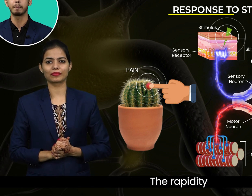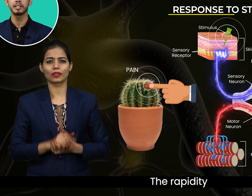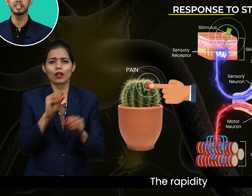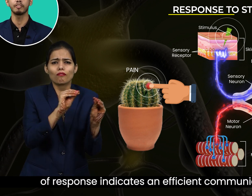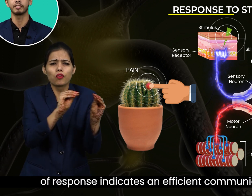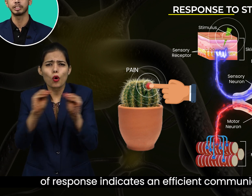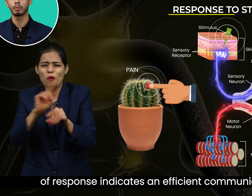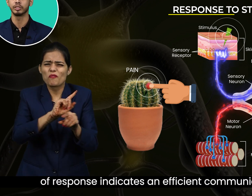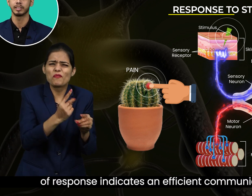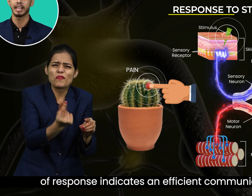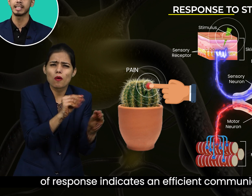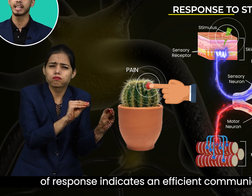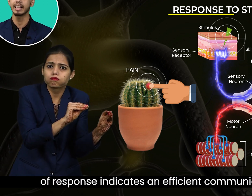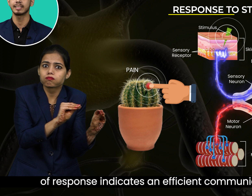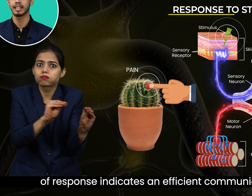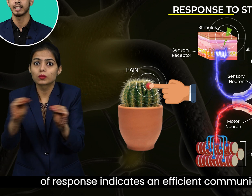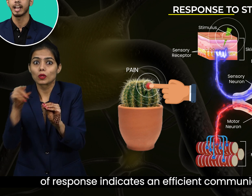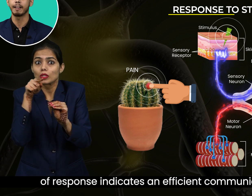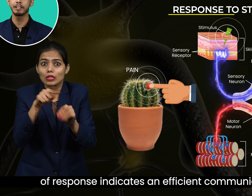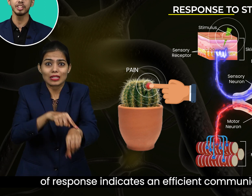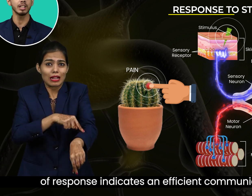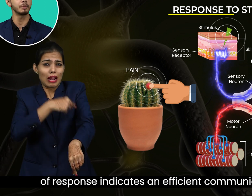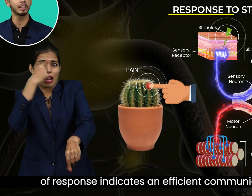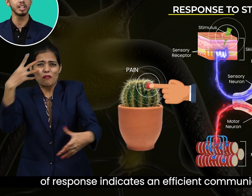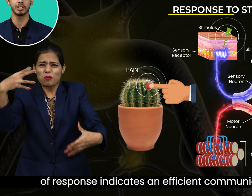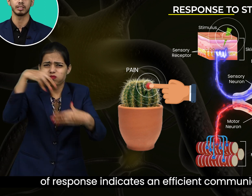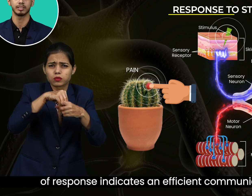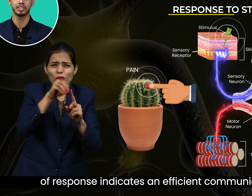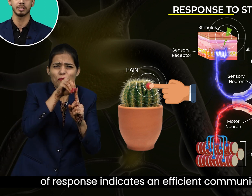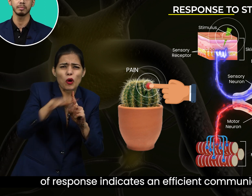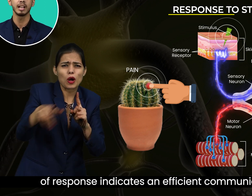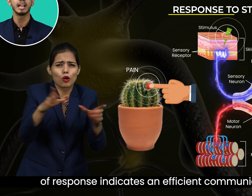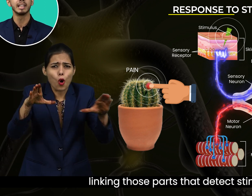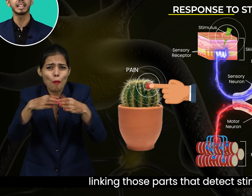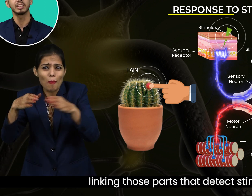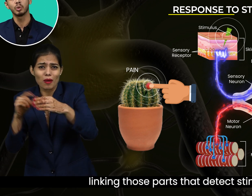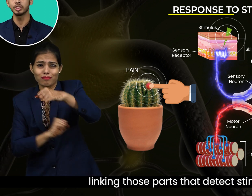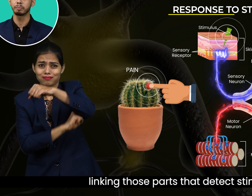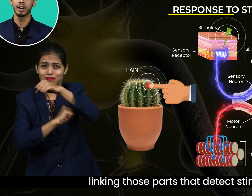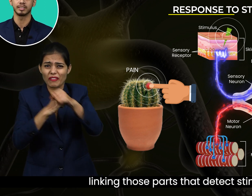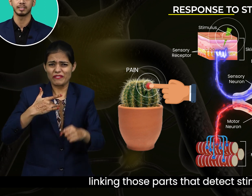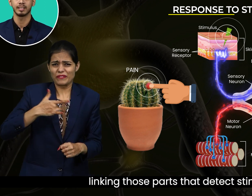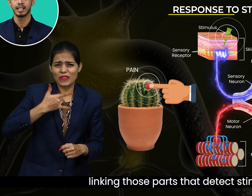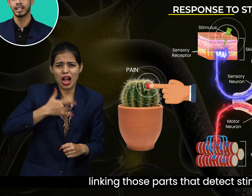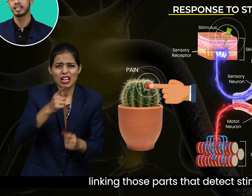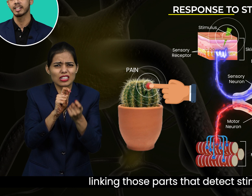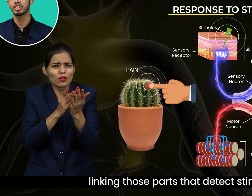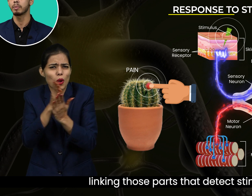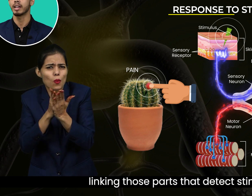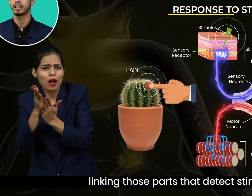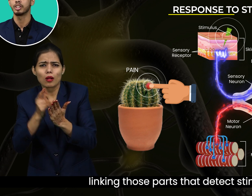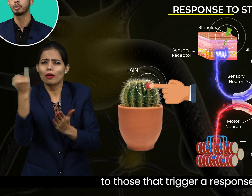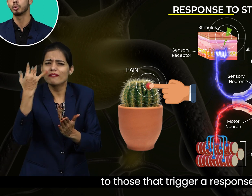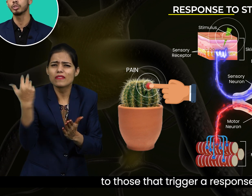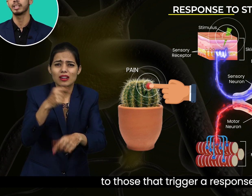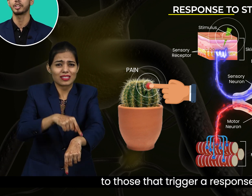The rapidity of a response indicates an efficient communication system linking those paths that detect